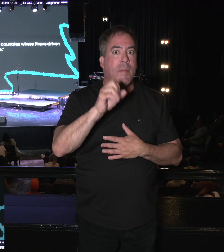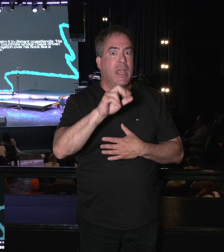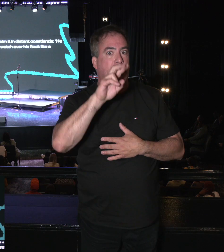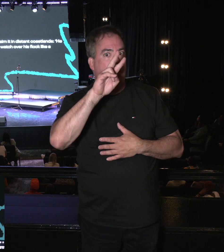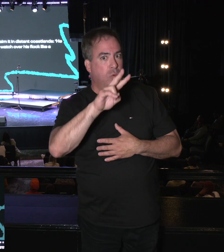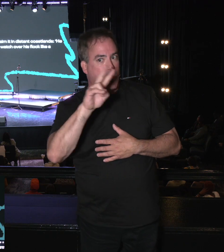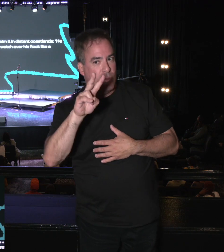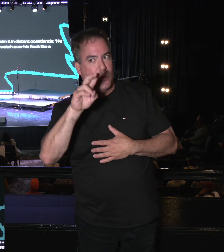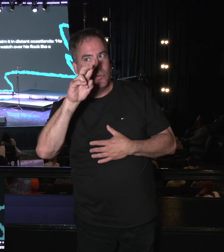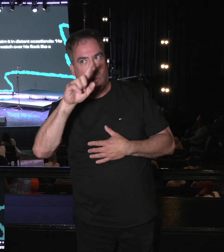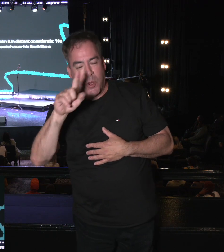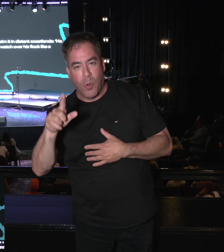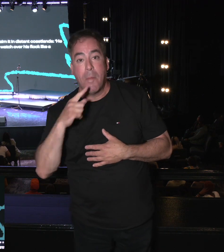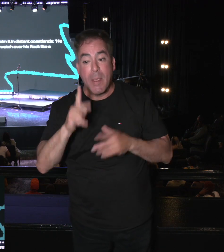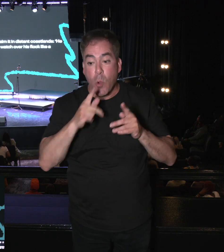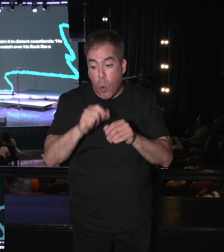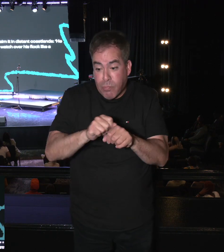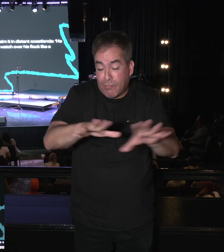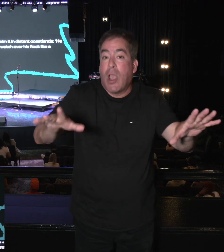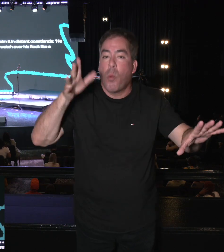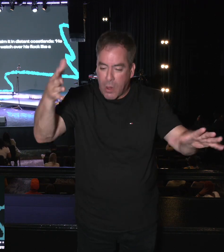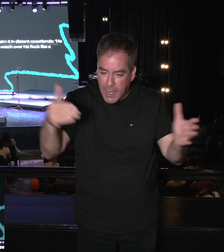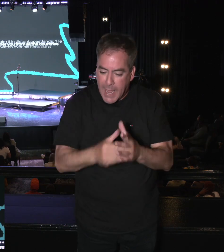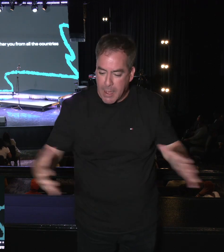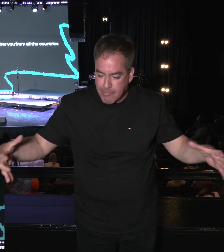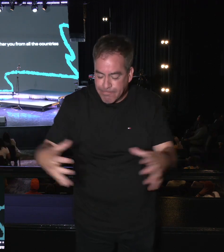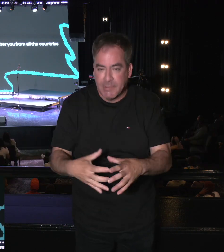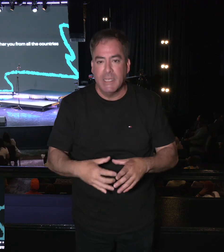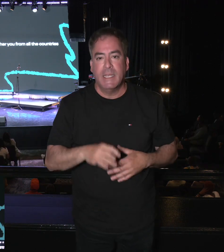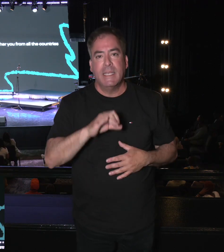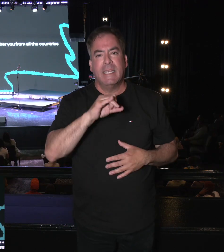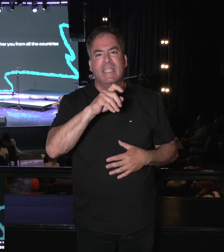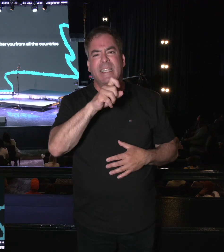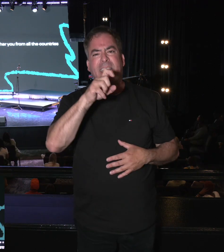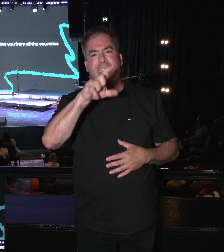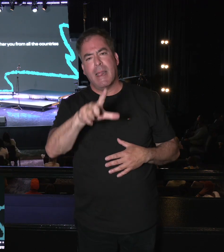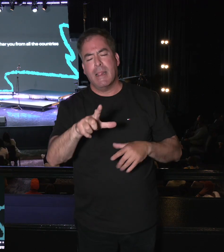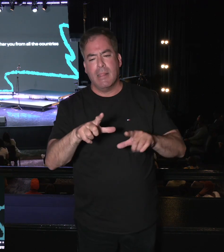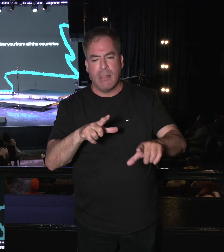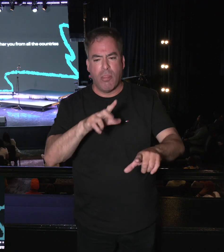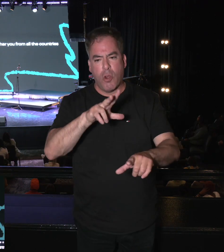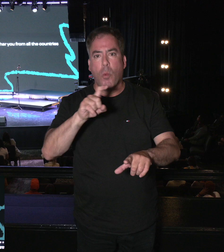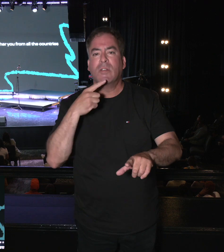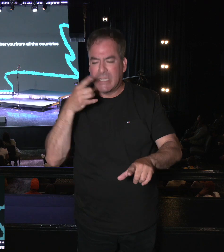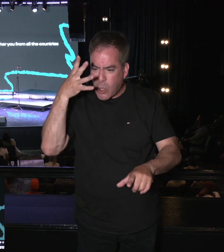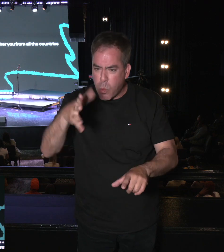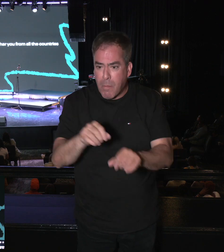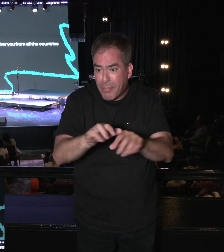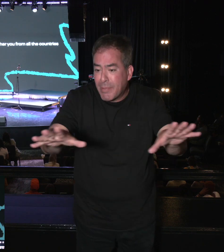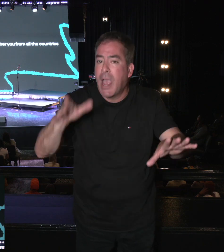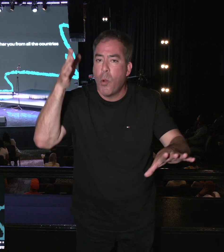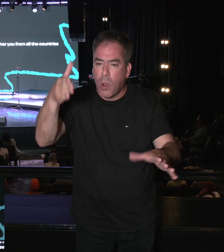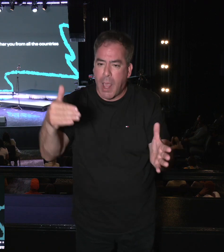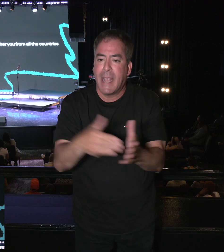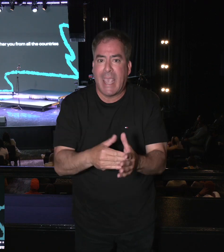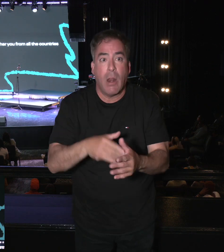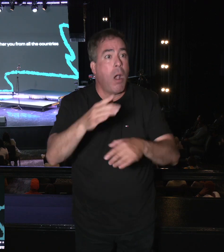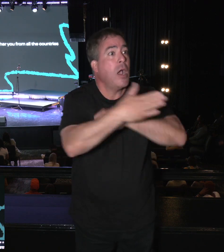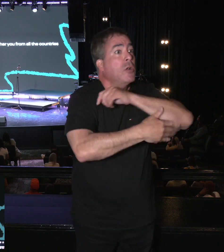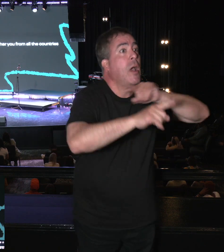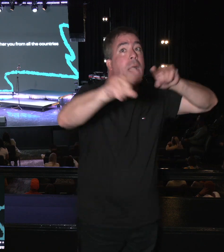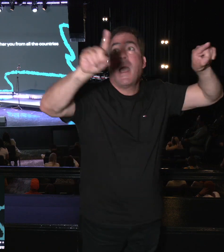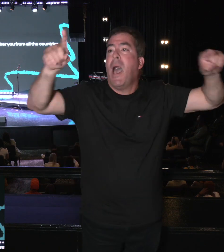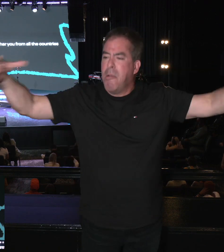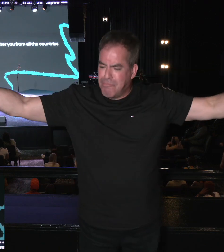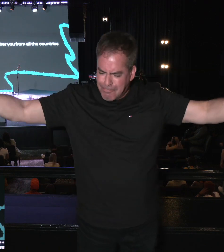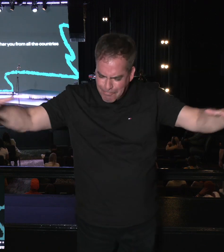scattered Israel will gather them. Ezekiel 36, for I will take you out of the nations. I will gather you from all the countries and bring you back into your